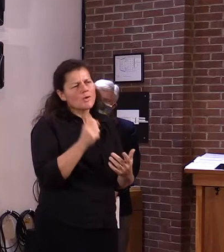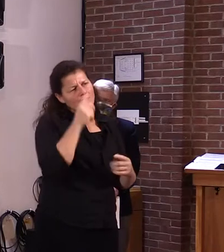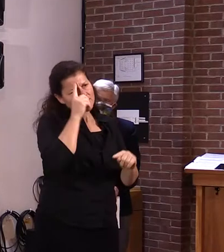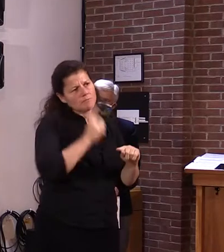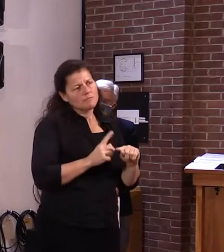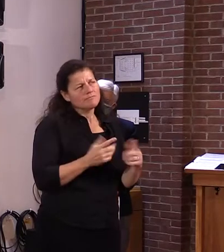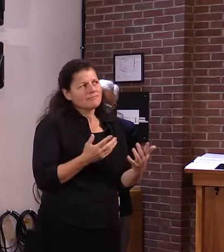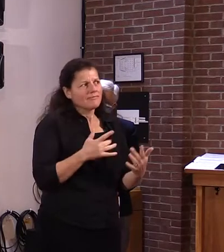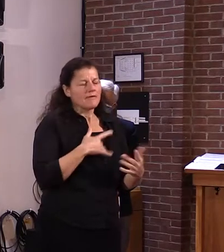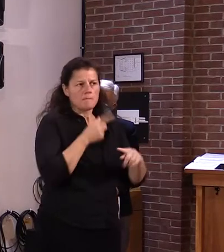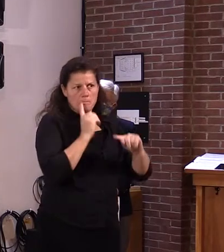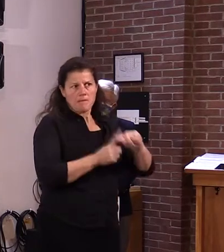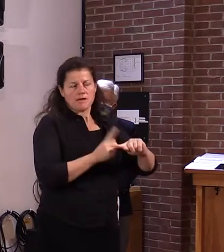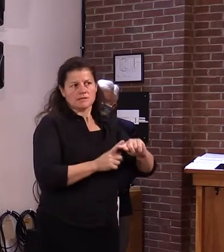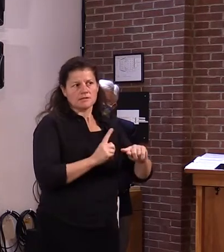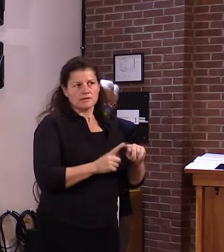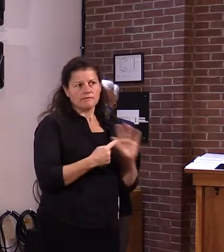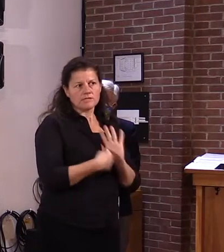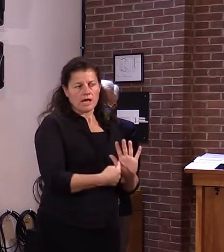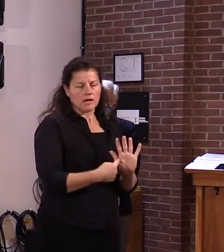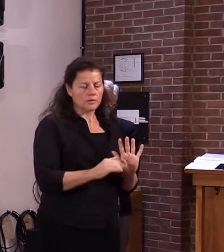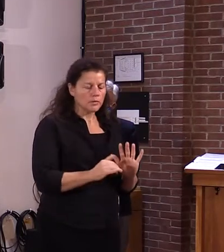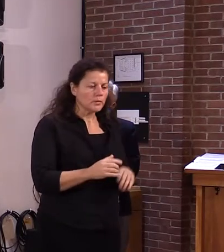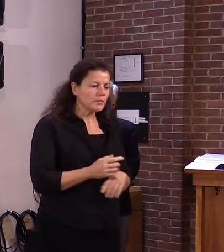well. And there's a lot of activity